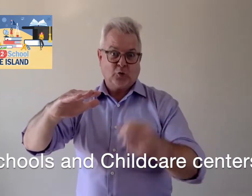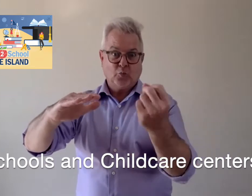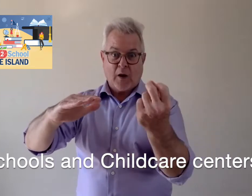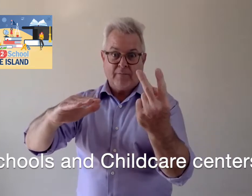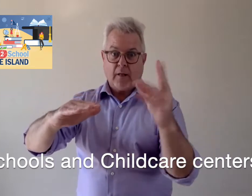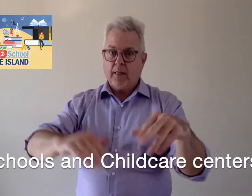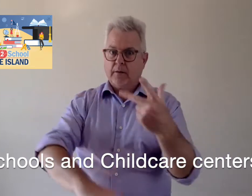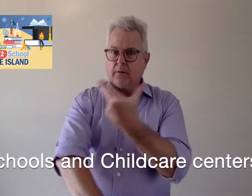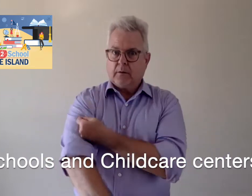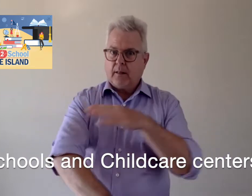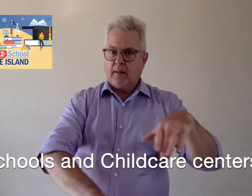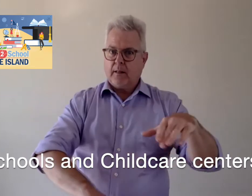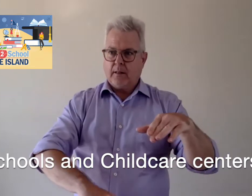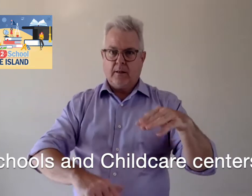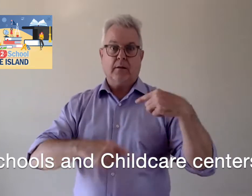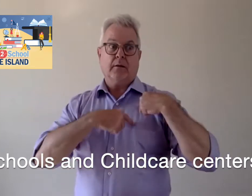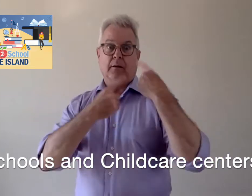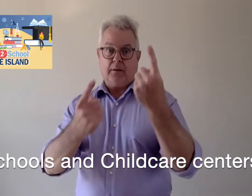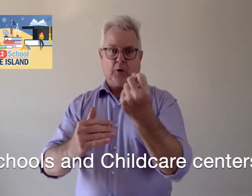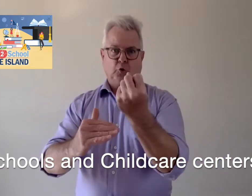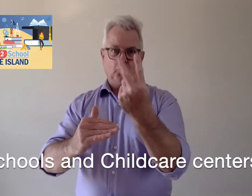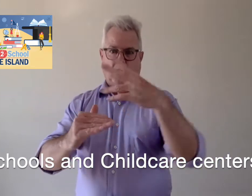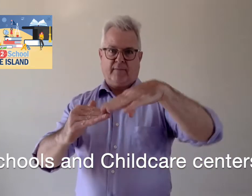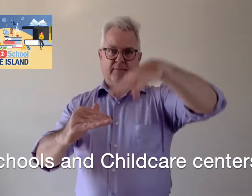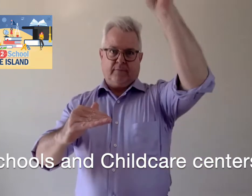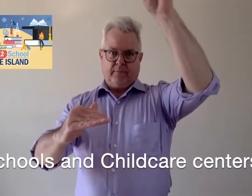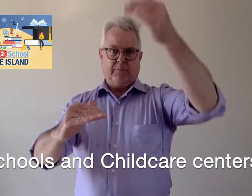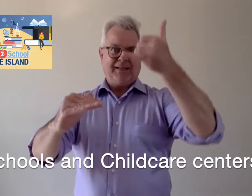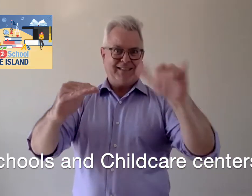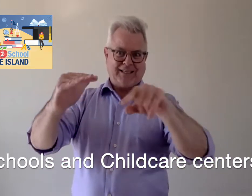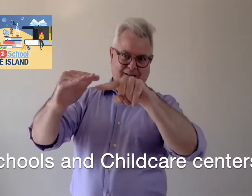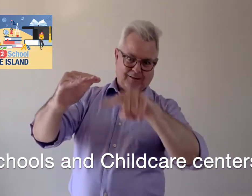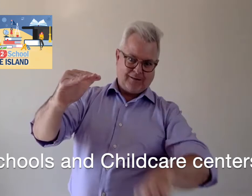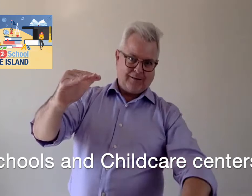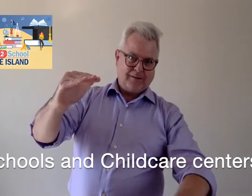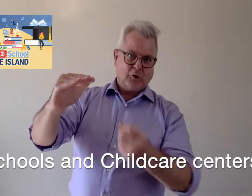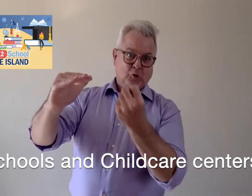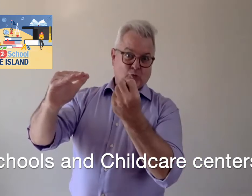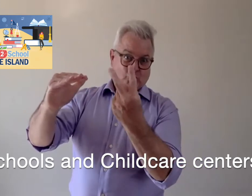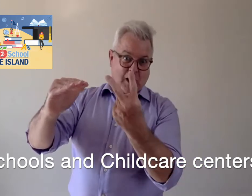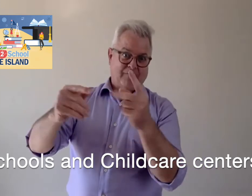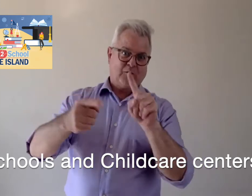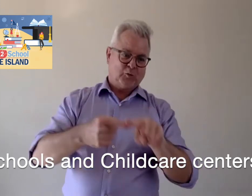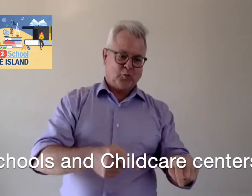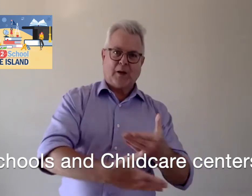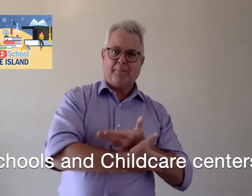that children under the age of 12 are not yet eligible for vaccination, only those over 12.